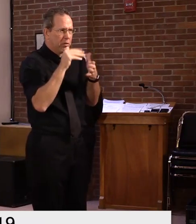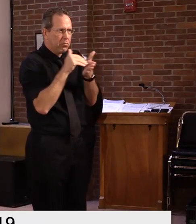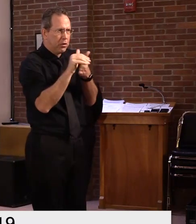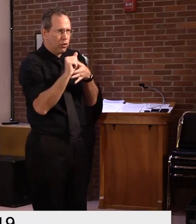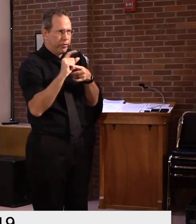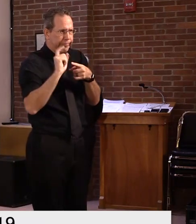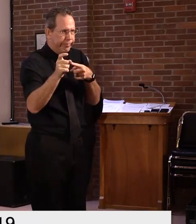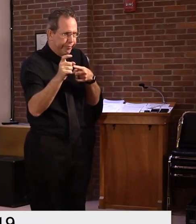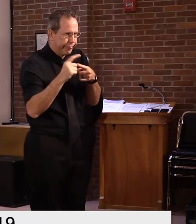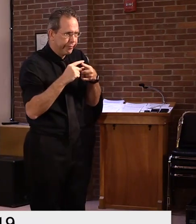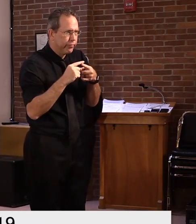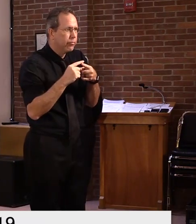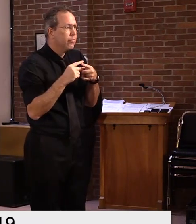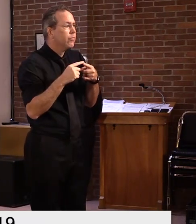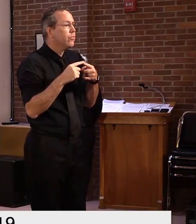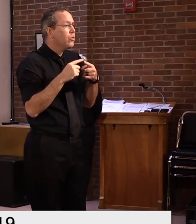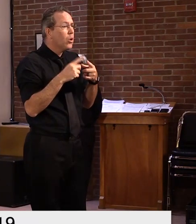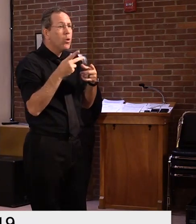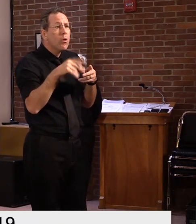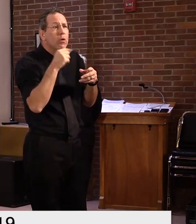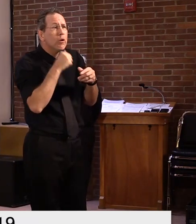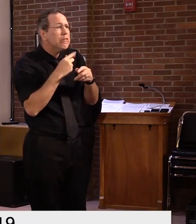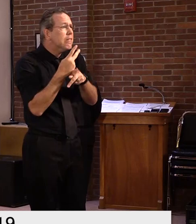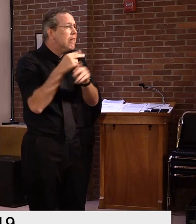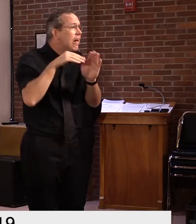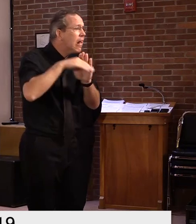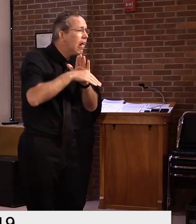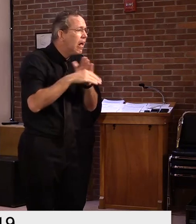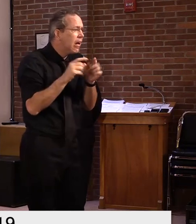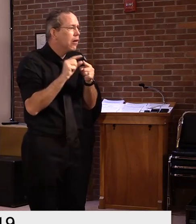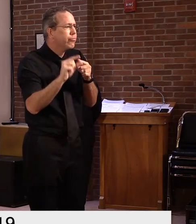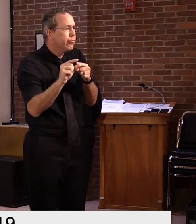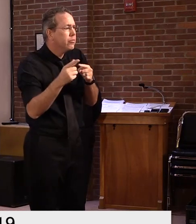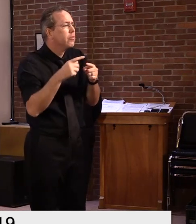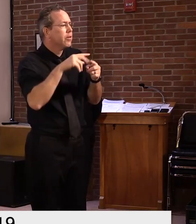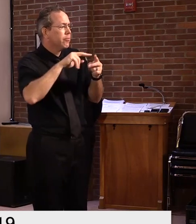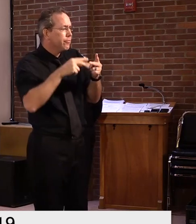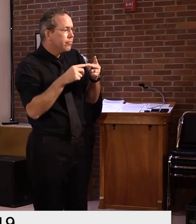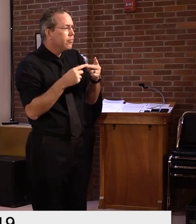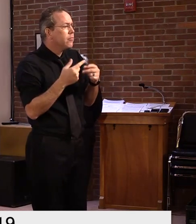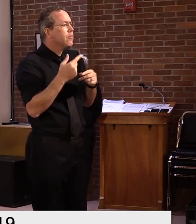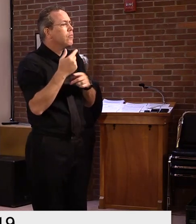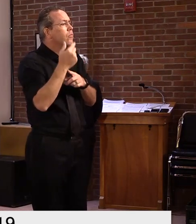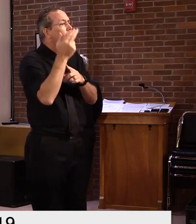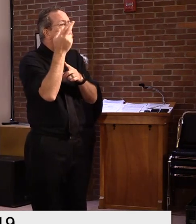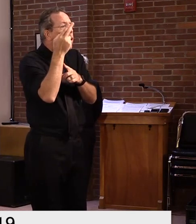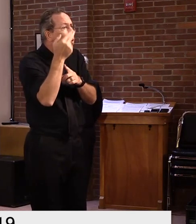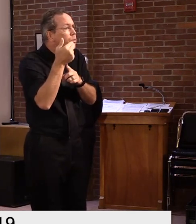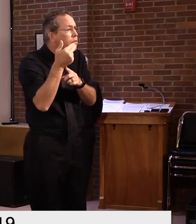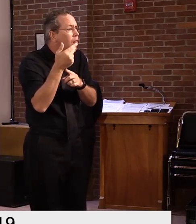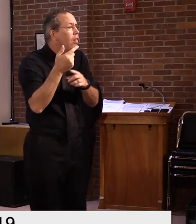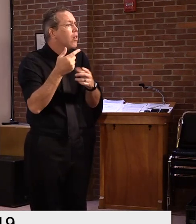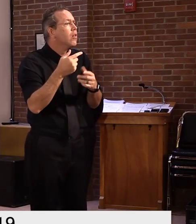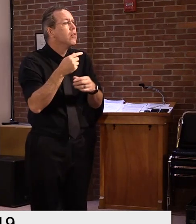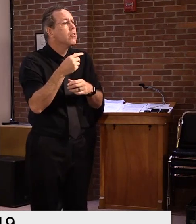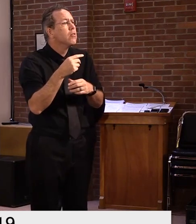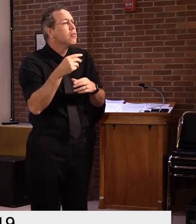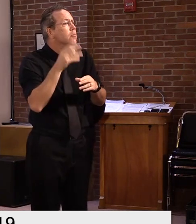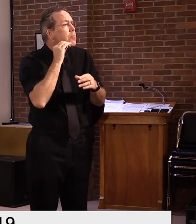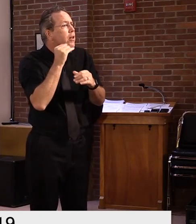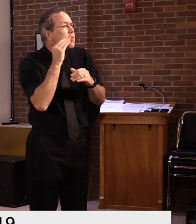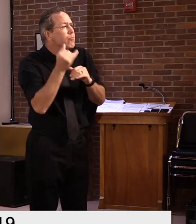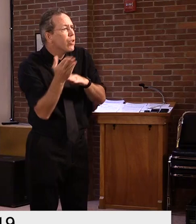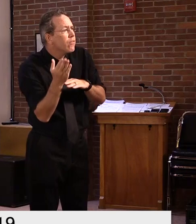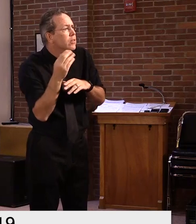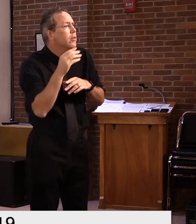down 97% and food and service is down 87% from previous years. These hard-hit sectors